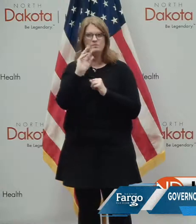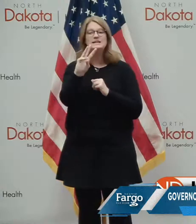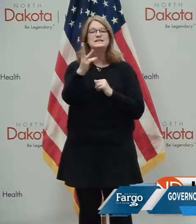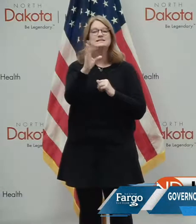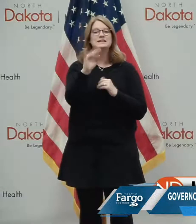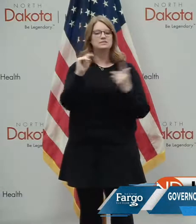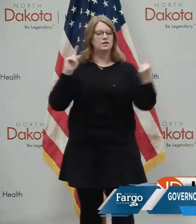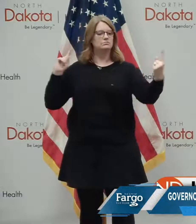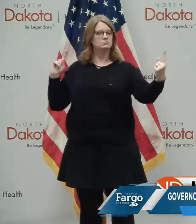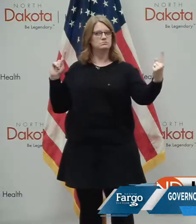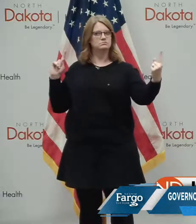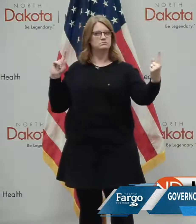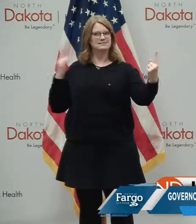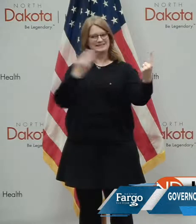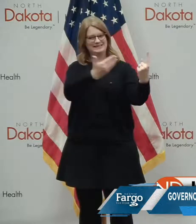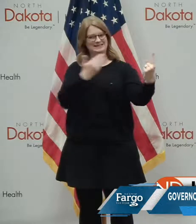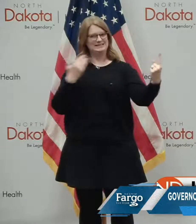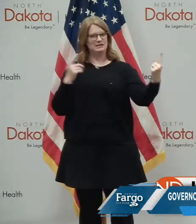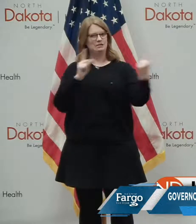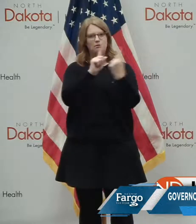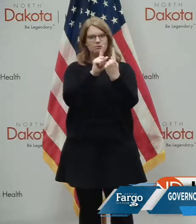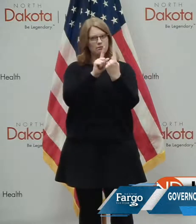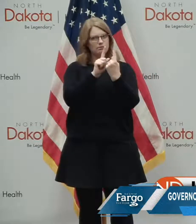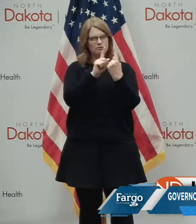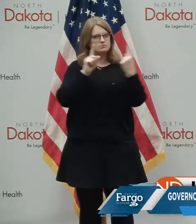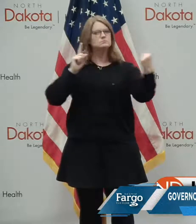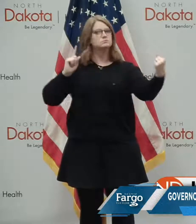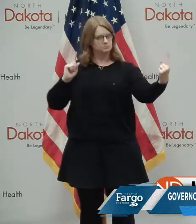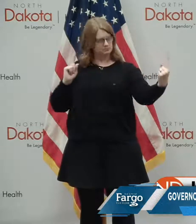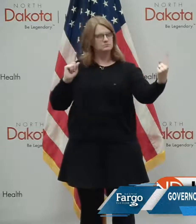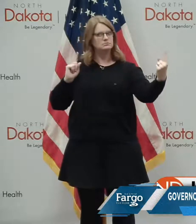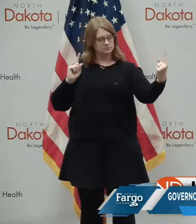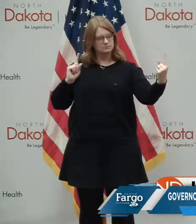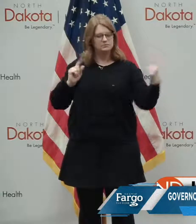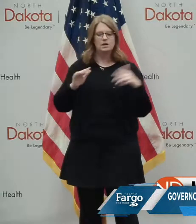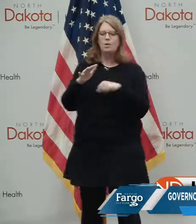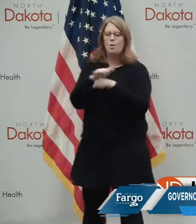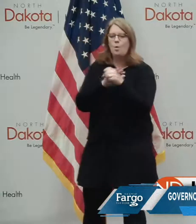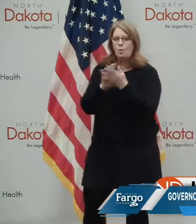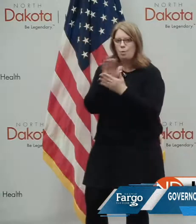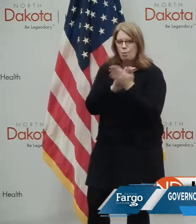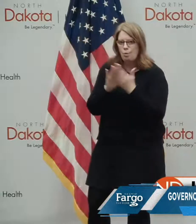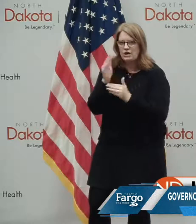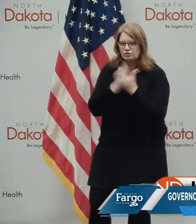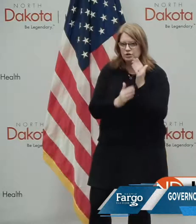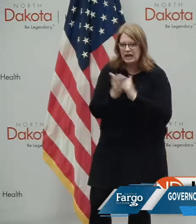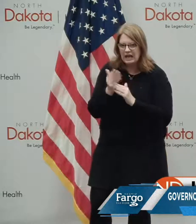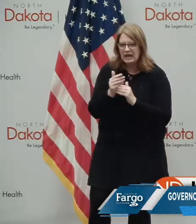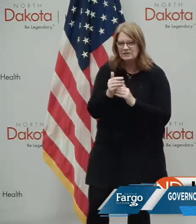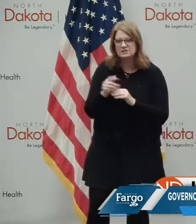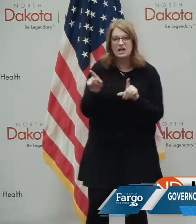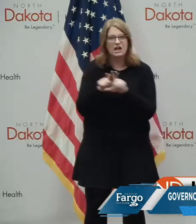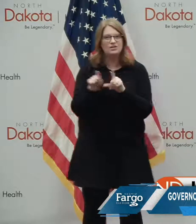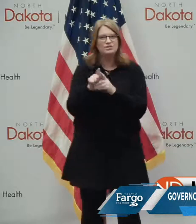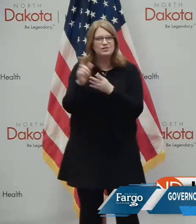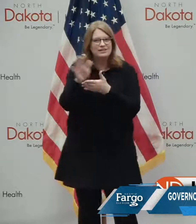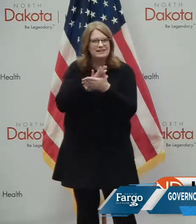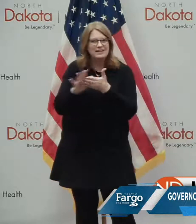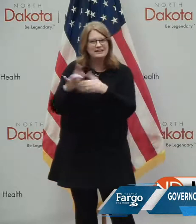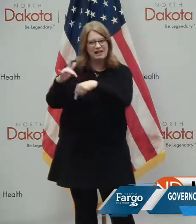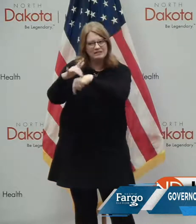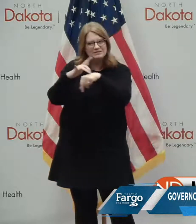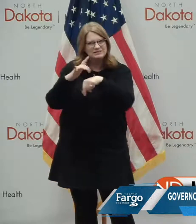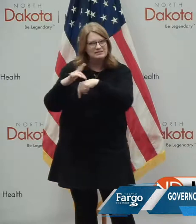as much as possible, wash hands frequently, and sanitize frequently touched surfaces.